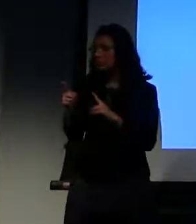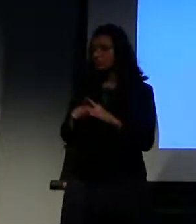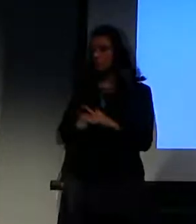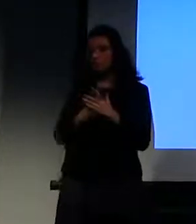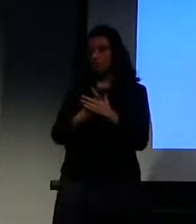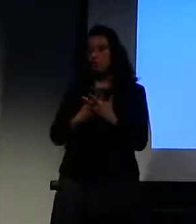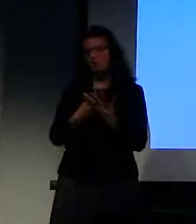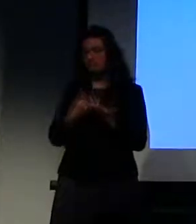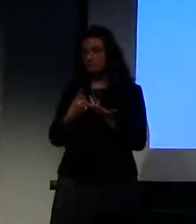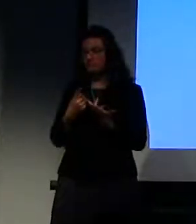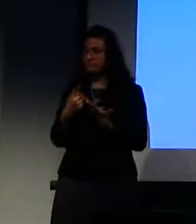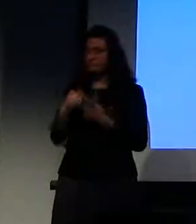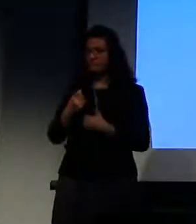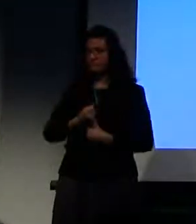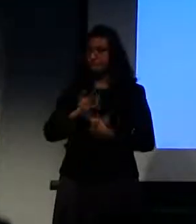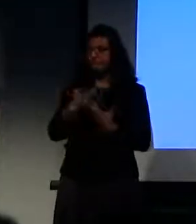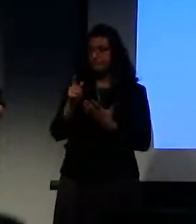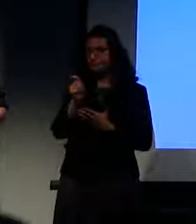expressing yourself in